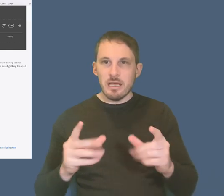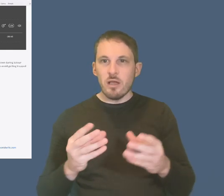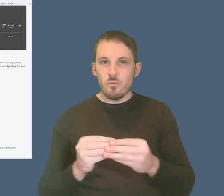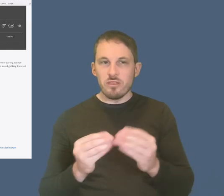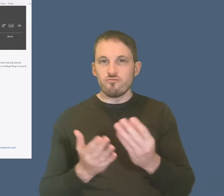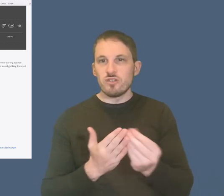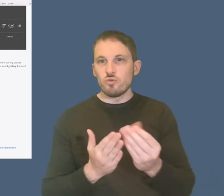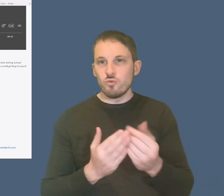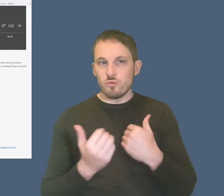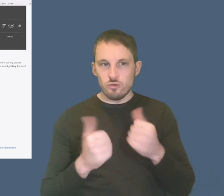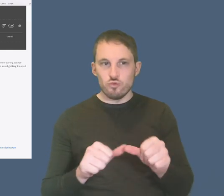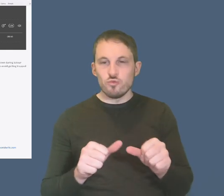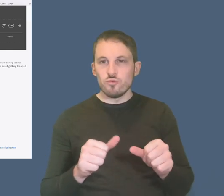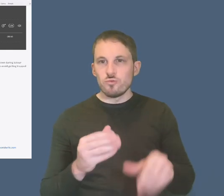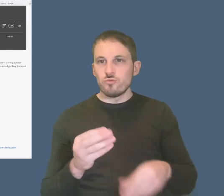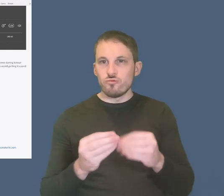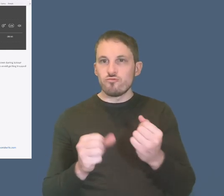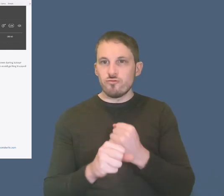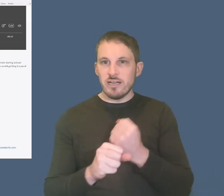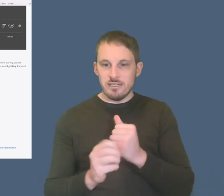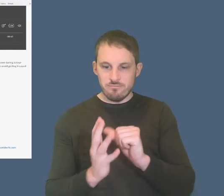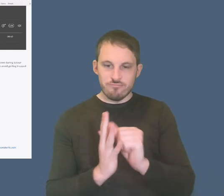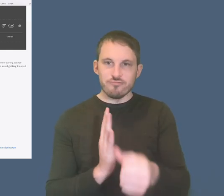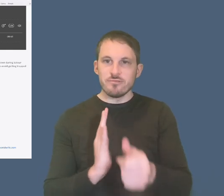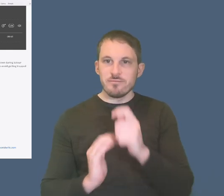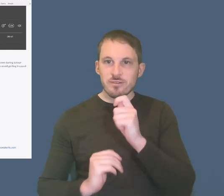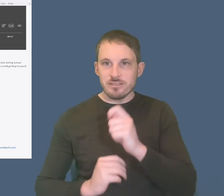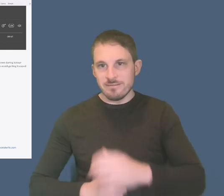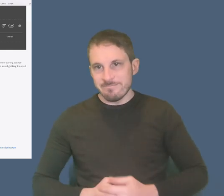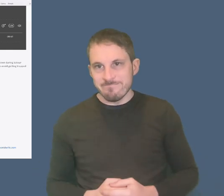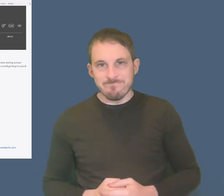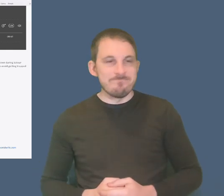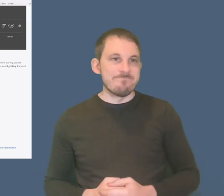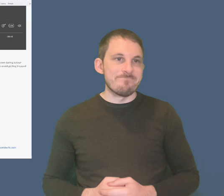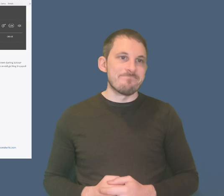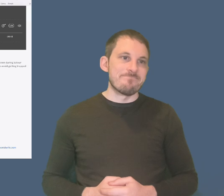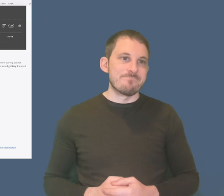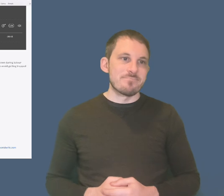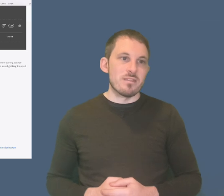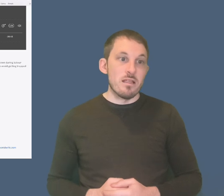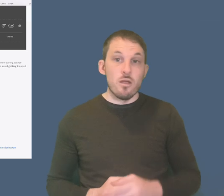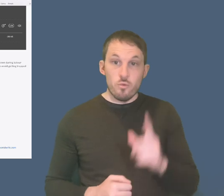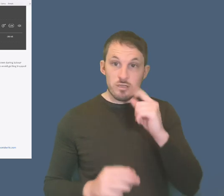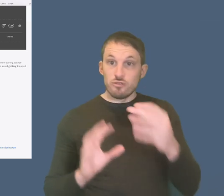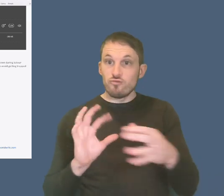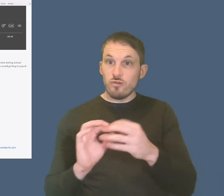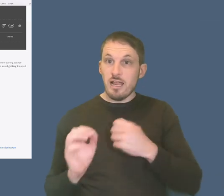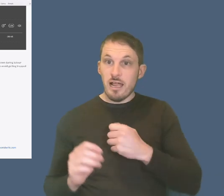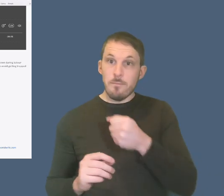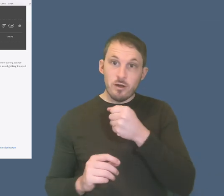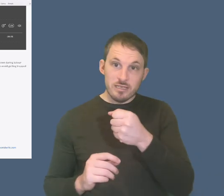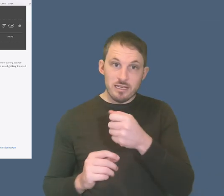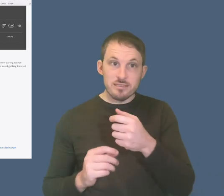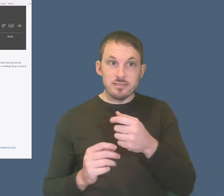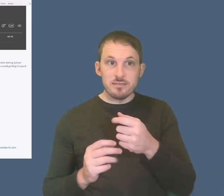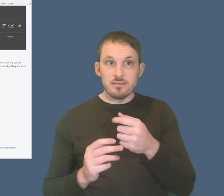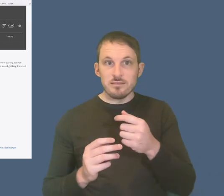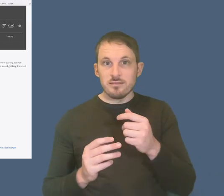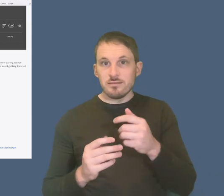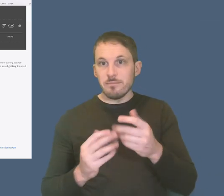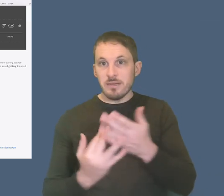to create every single Great Birth Rebellion episode. You can join the podcast mailing list at